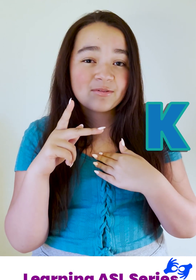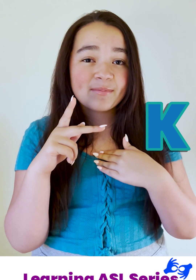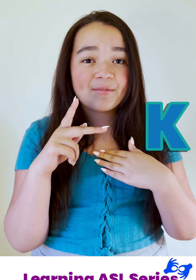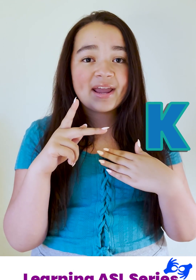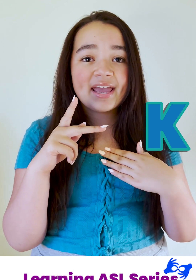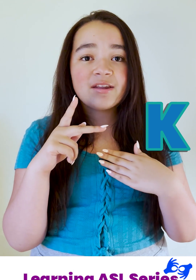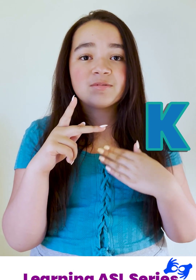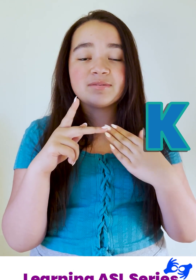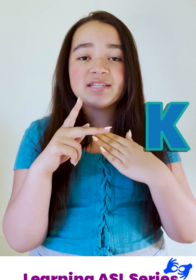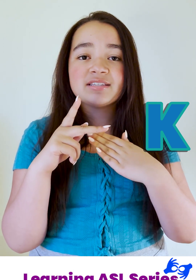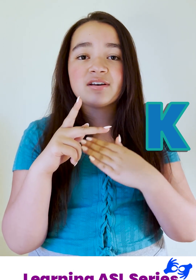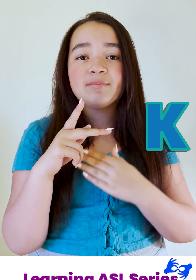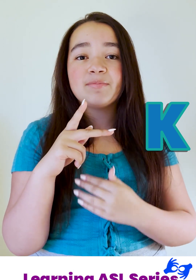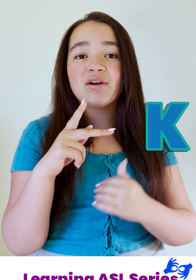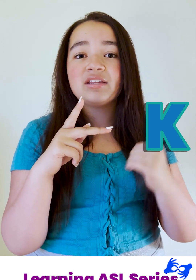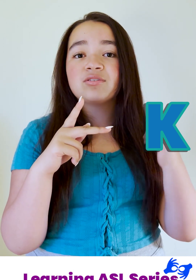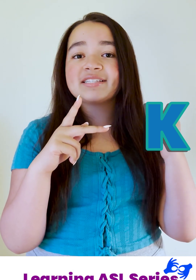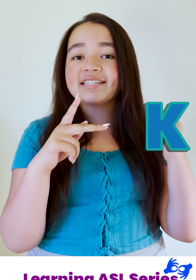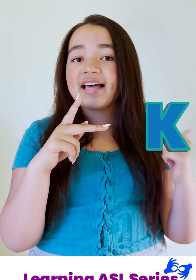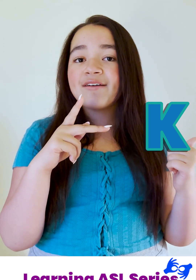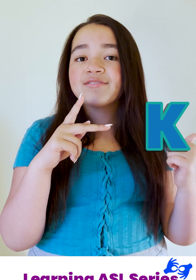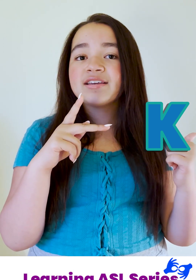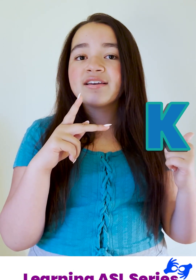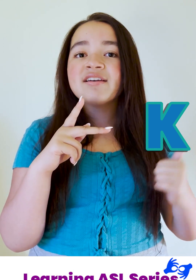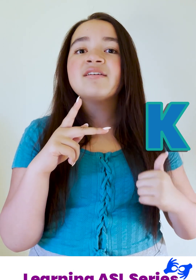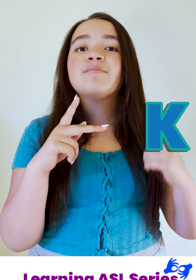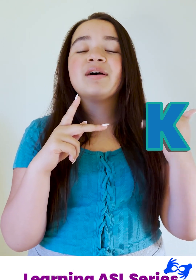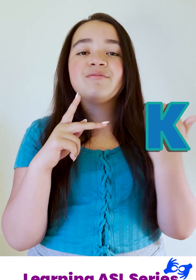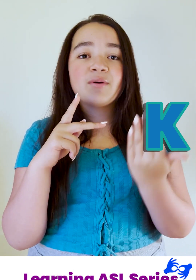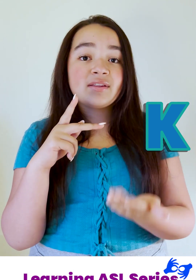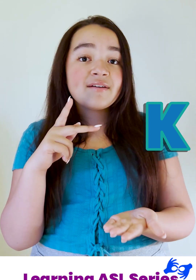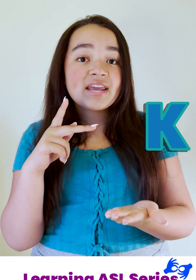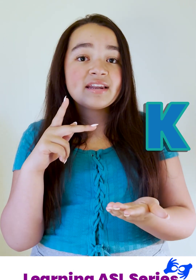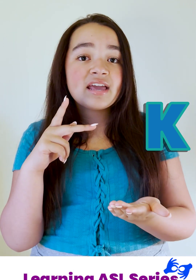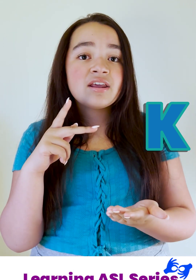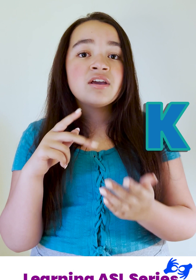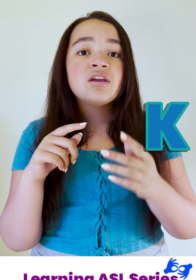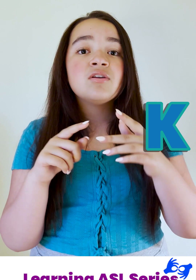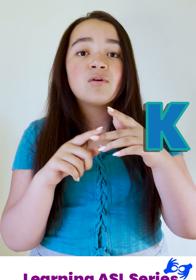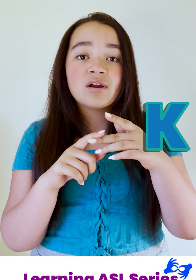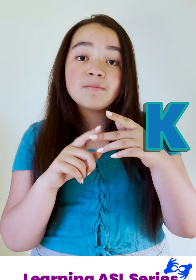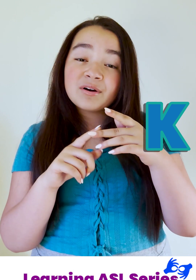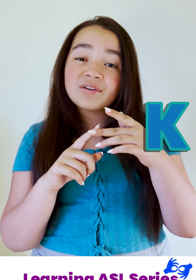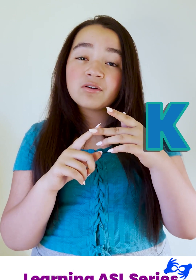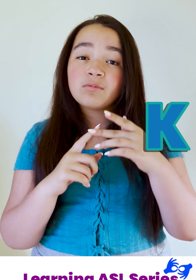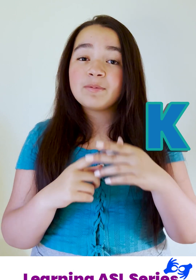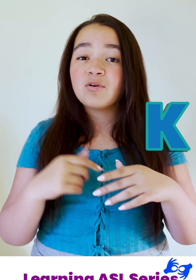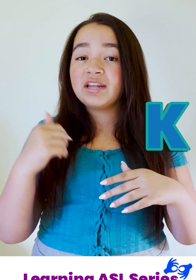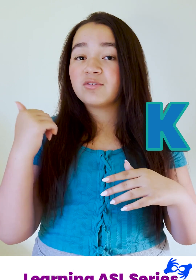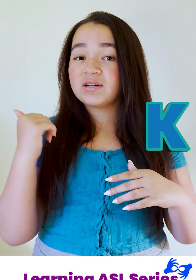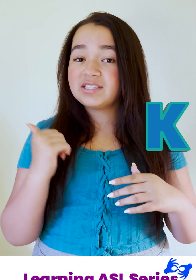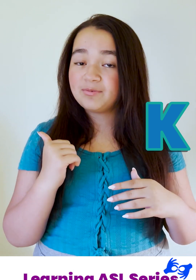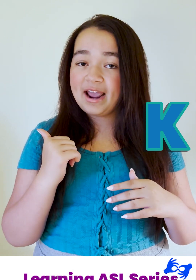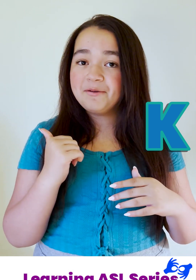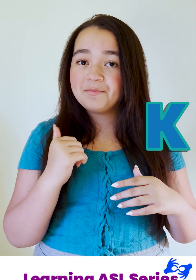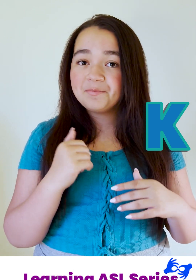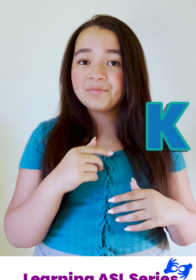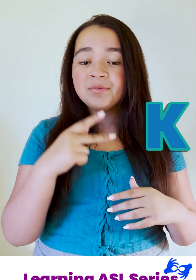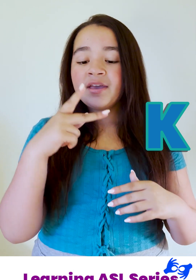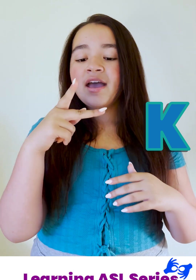my right hand, which means it's going to be pointing towards the left. But if you are left-handed, your middle finger will be pointing towards the right. And then